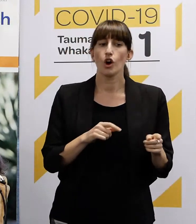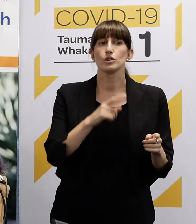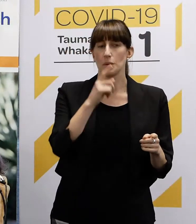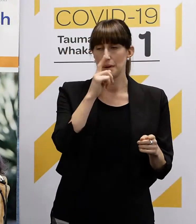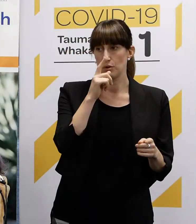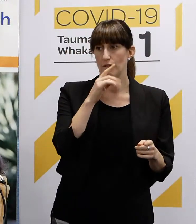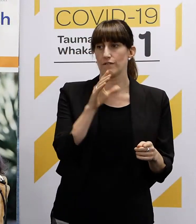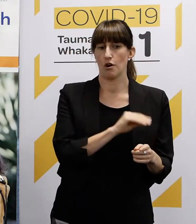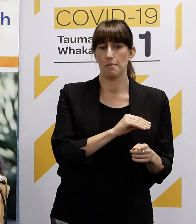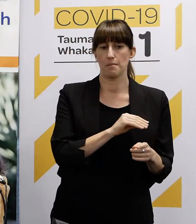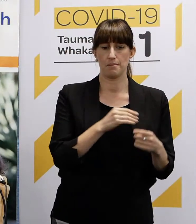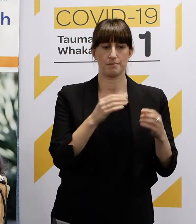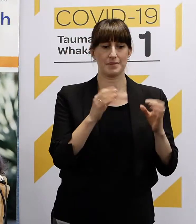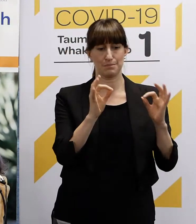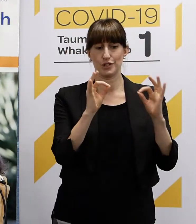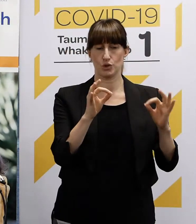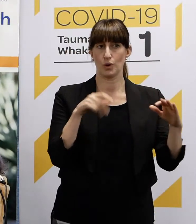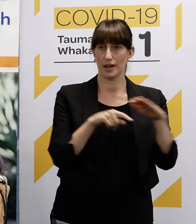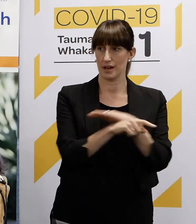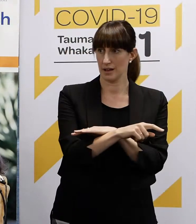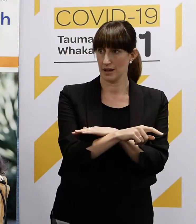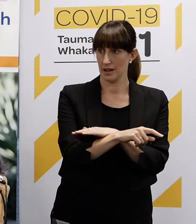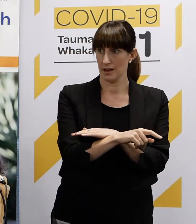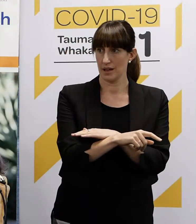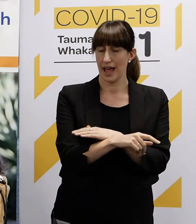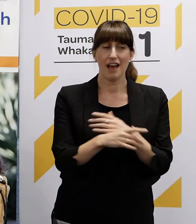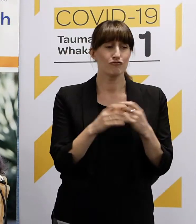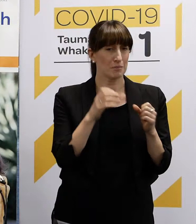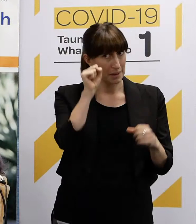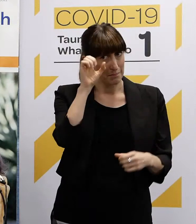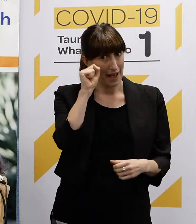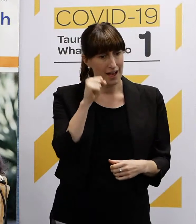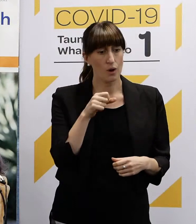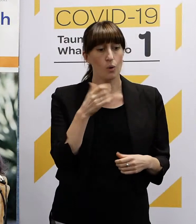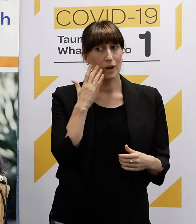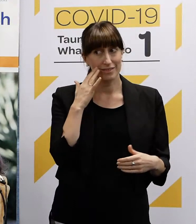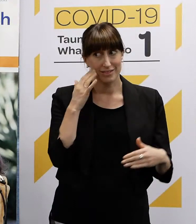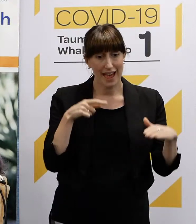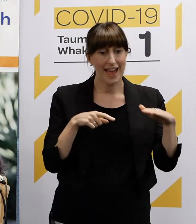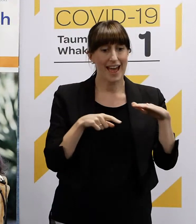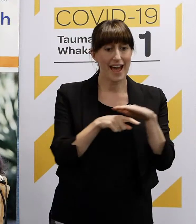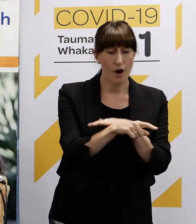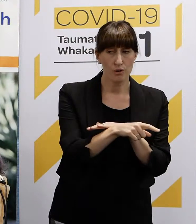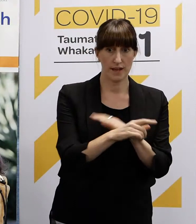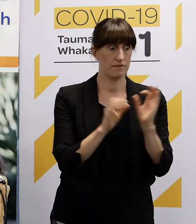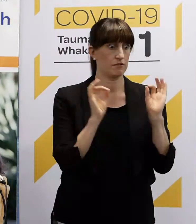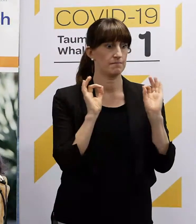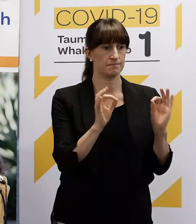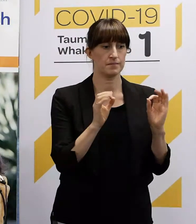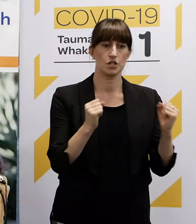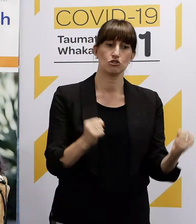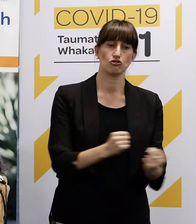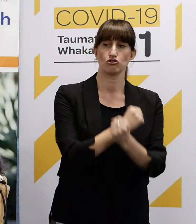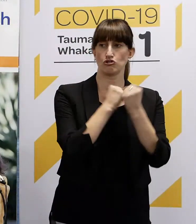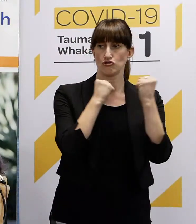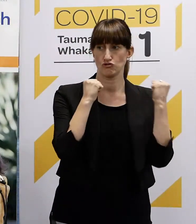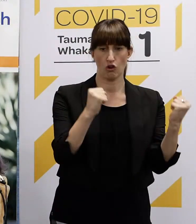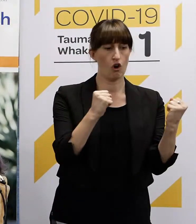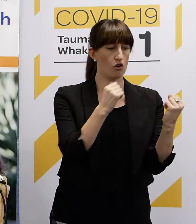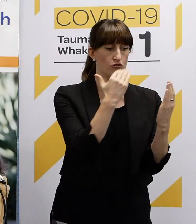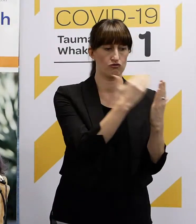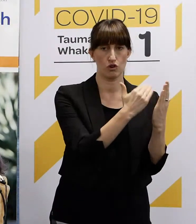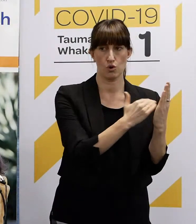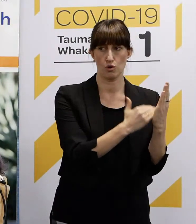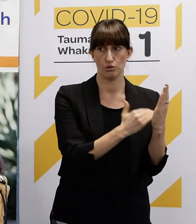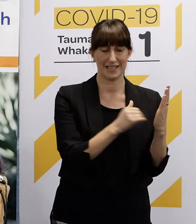compassionate exemptions, yeah, and who had, remember, all these other very strict criteria around and expectations around their